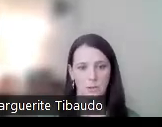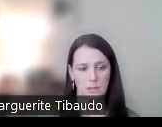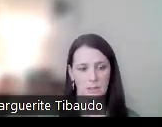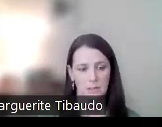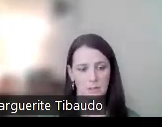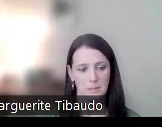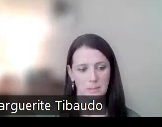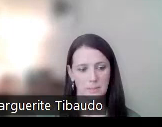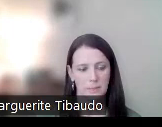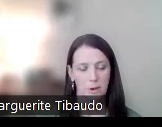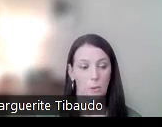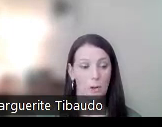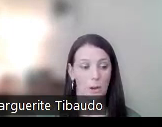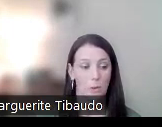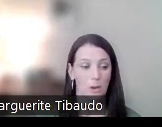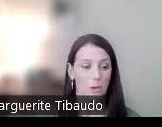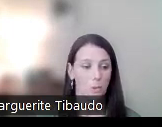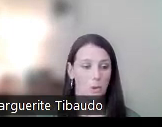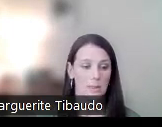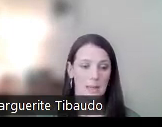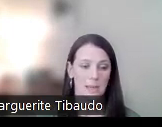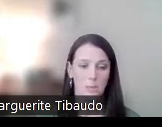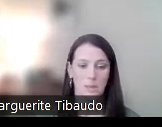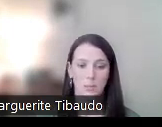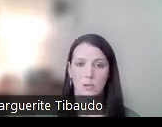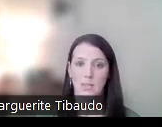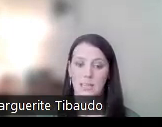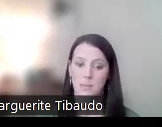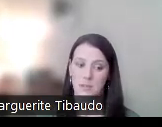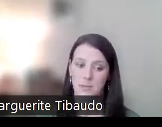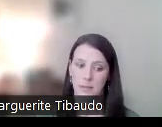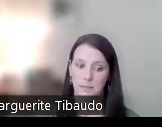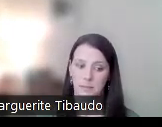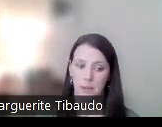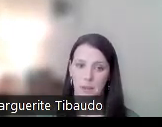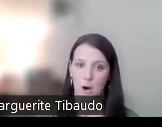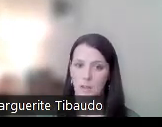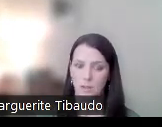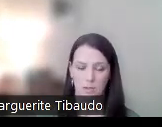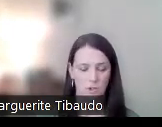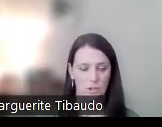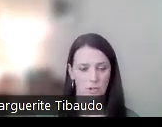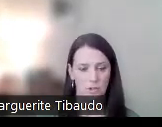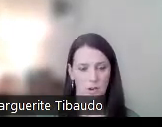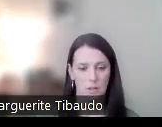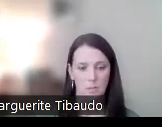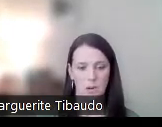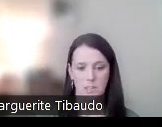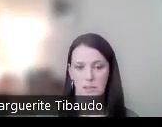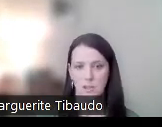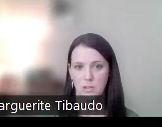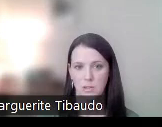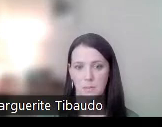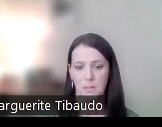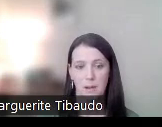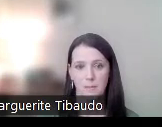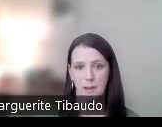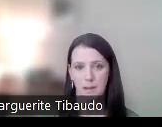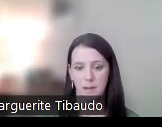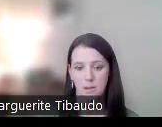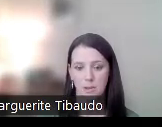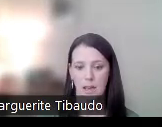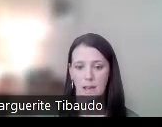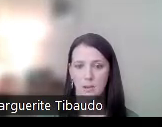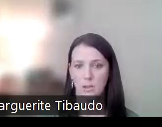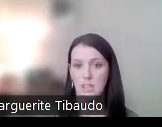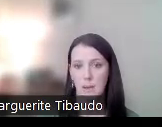causing difficulties. We want to know what signs are being produced expressively. Are they traditional? Are they approximations,